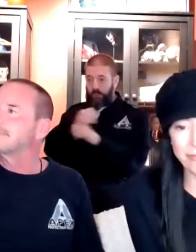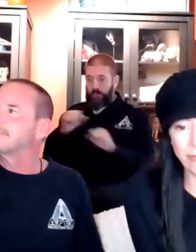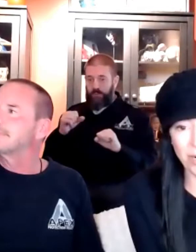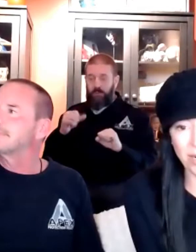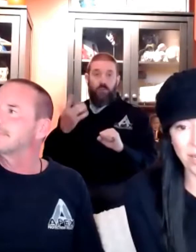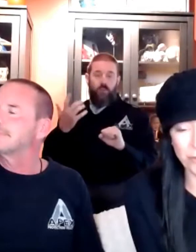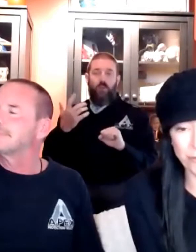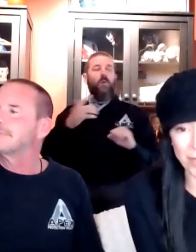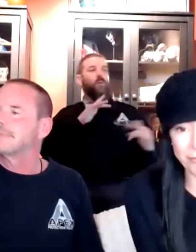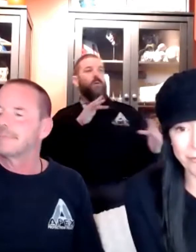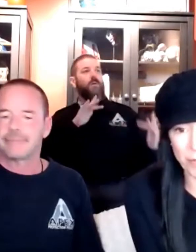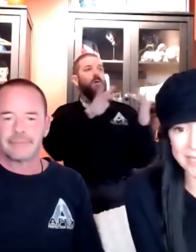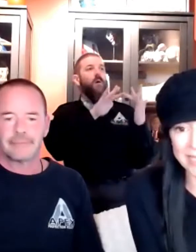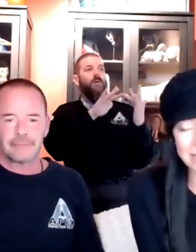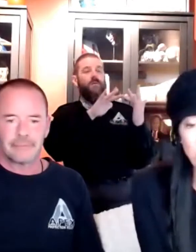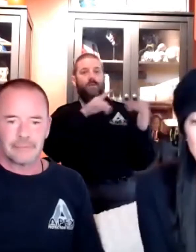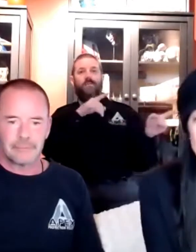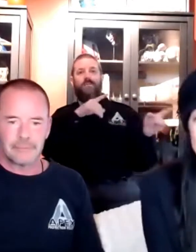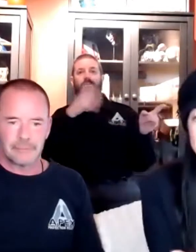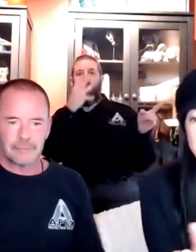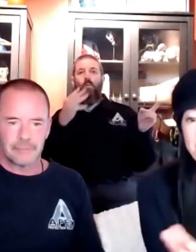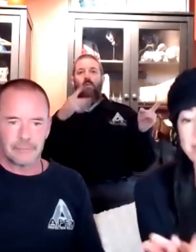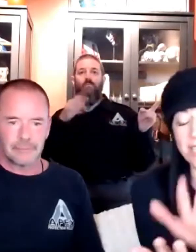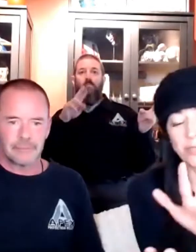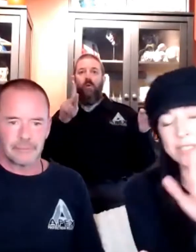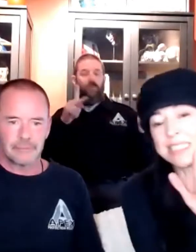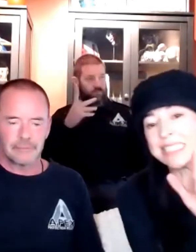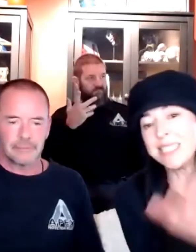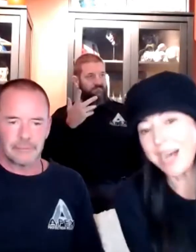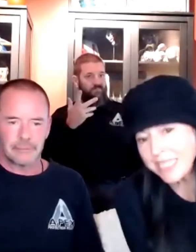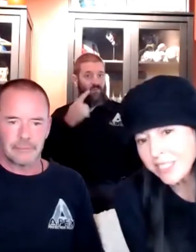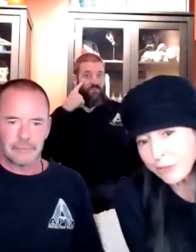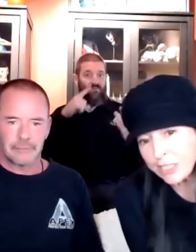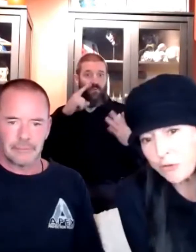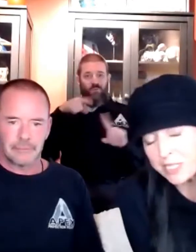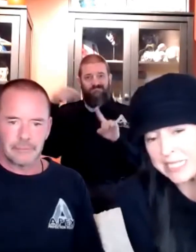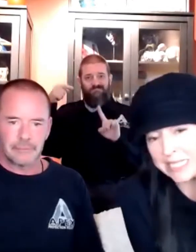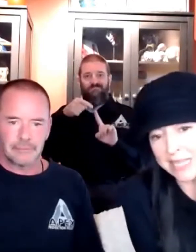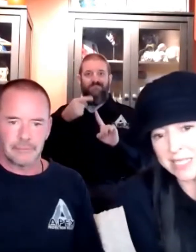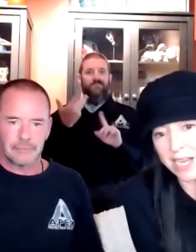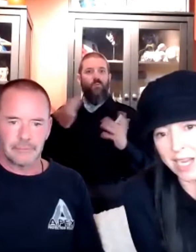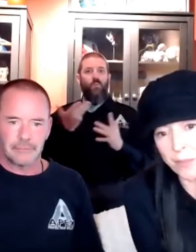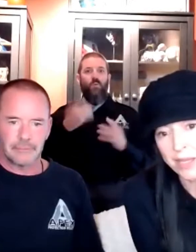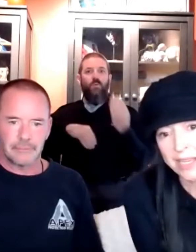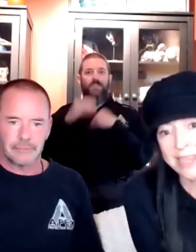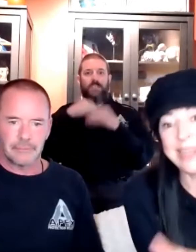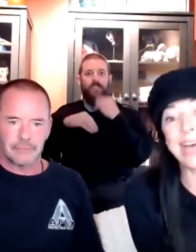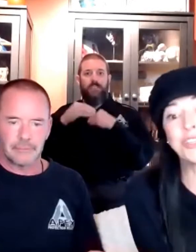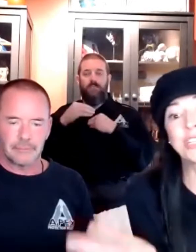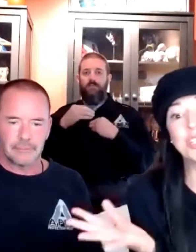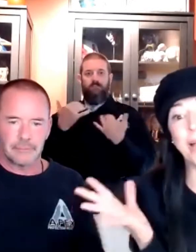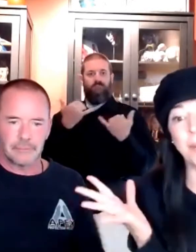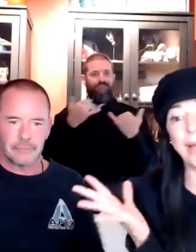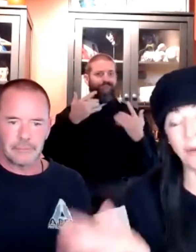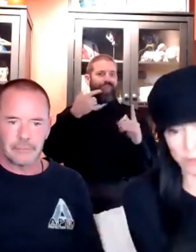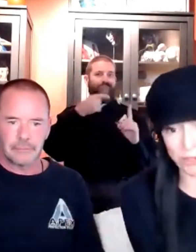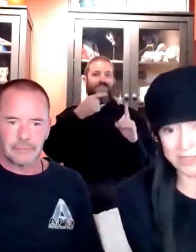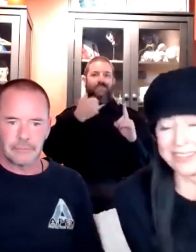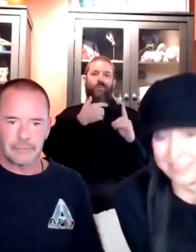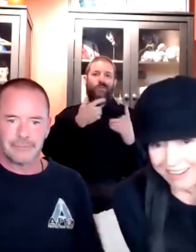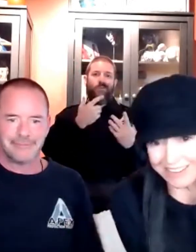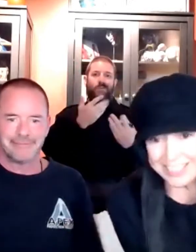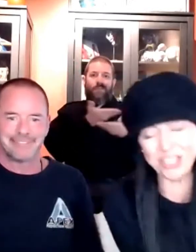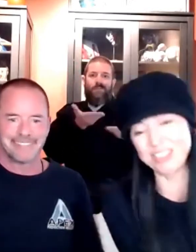them for a wolf pup formula, which included 9 different ingredients at the time. Now you can just buy a